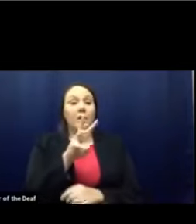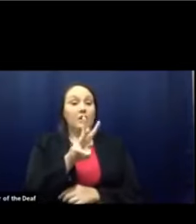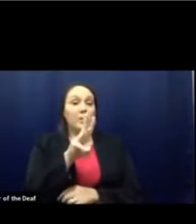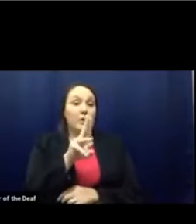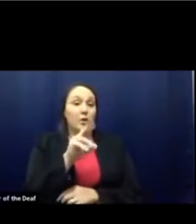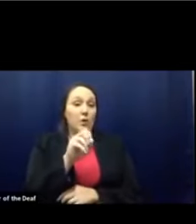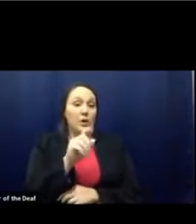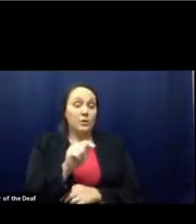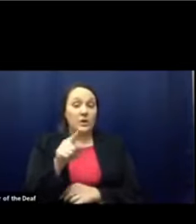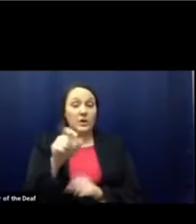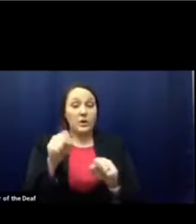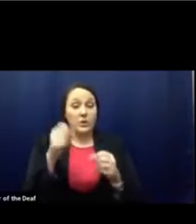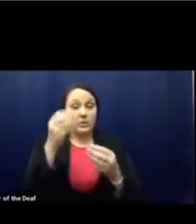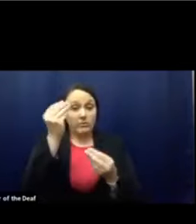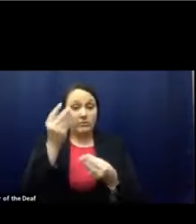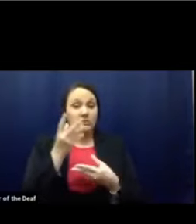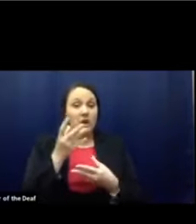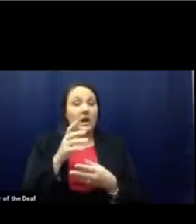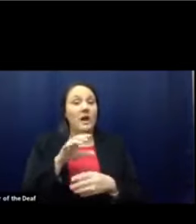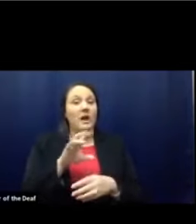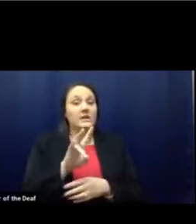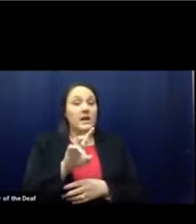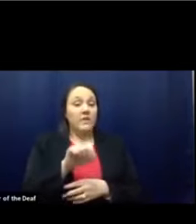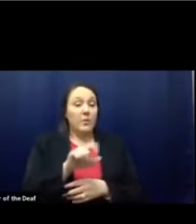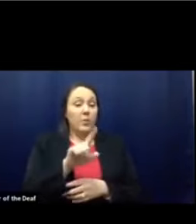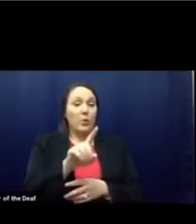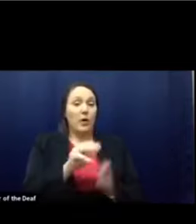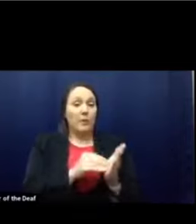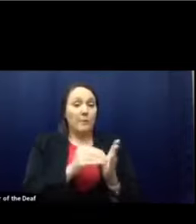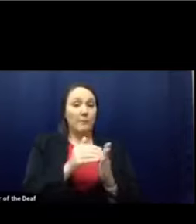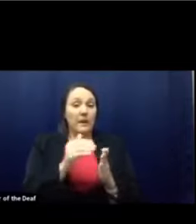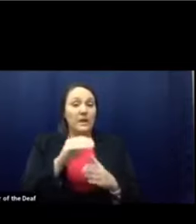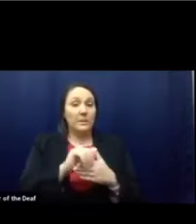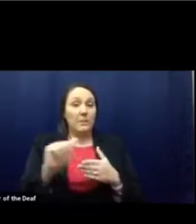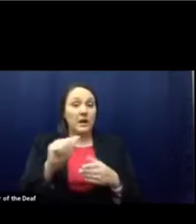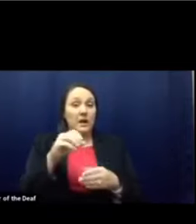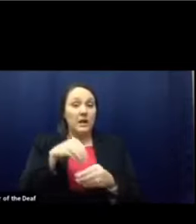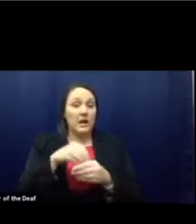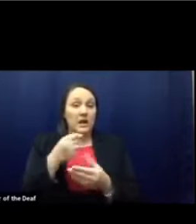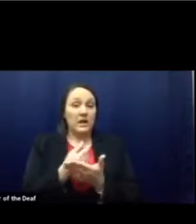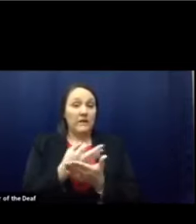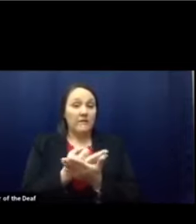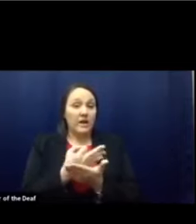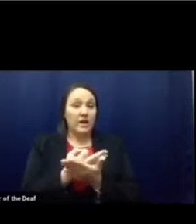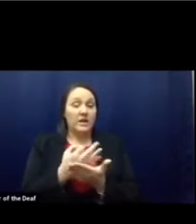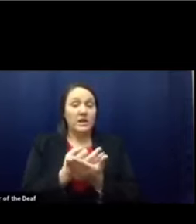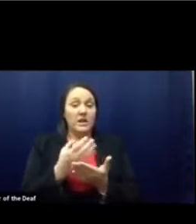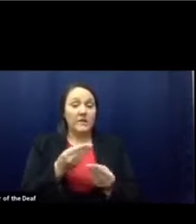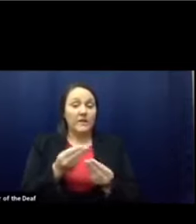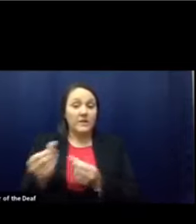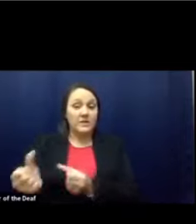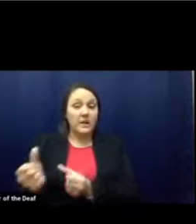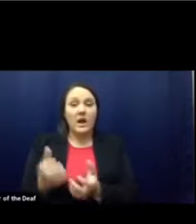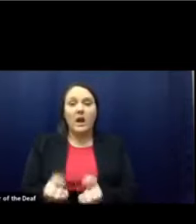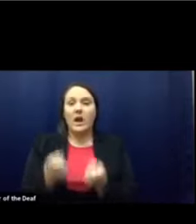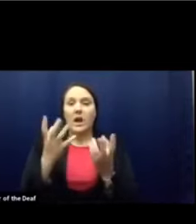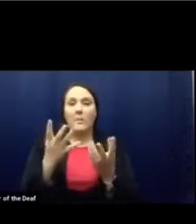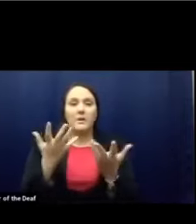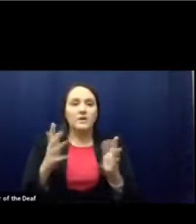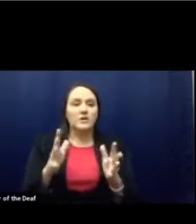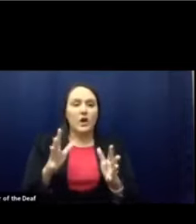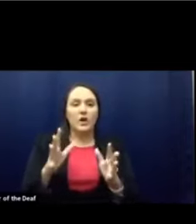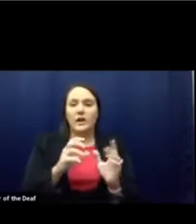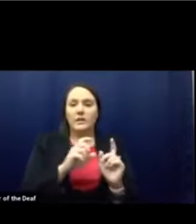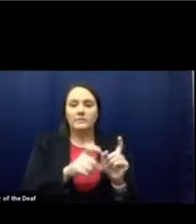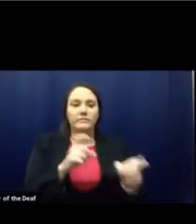can you give an update on how the $7.1 million in grant funding has been spent? how much of this funds has already been allocated and how much is